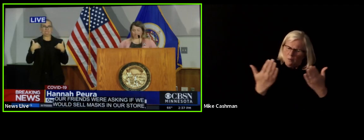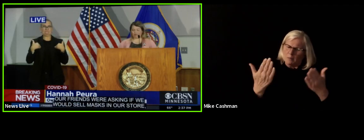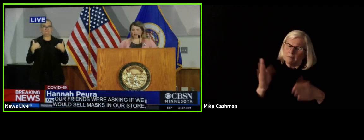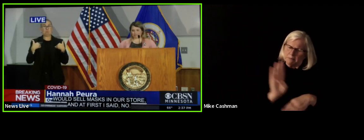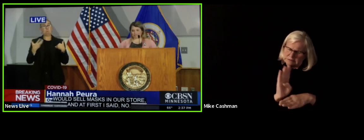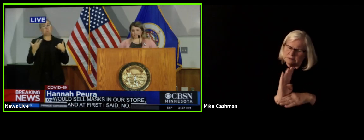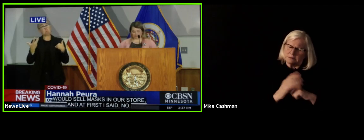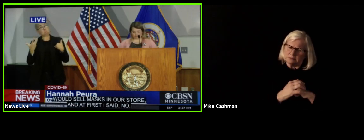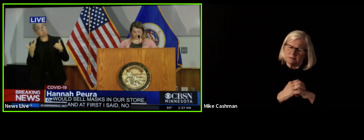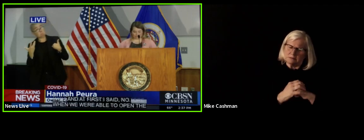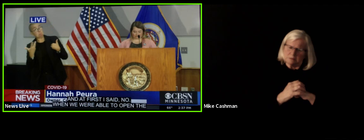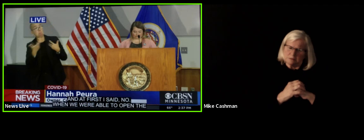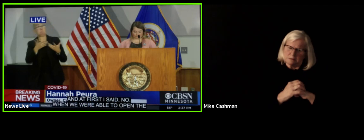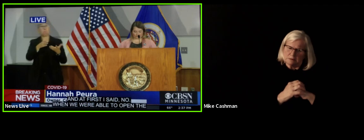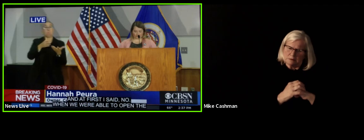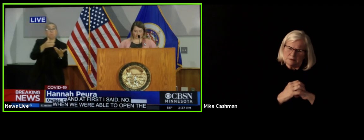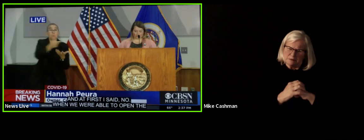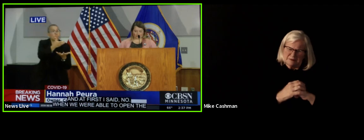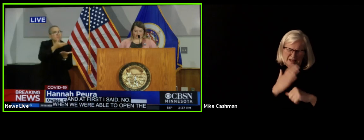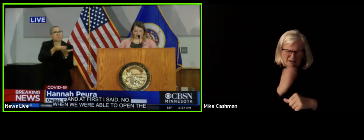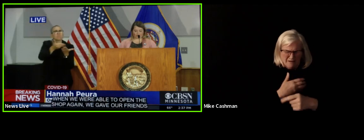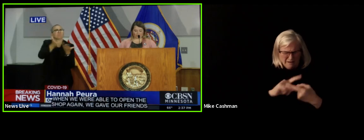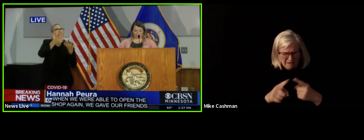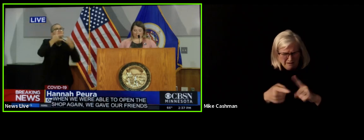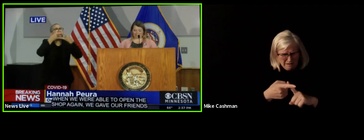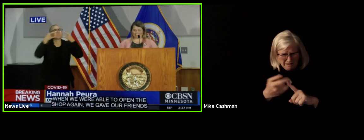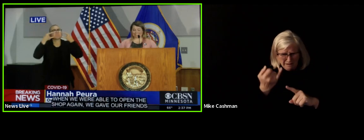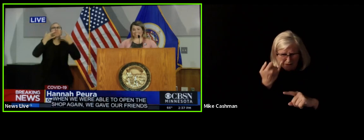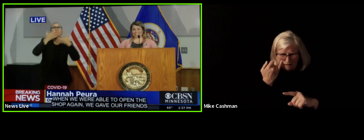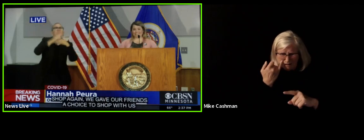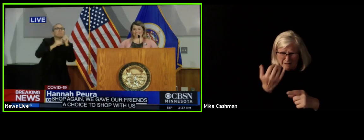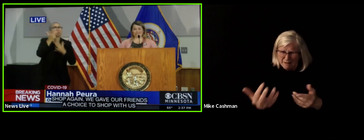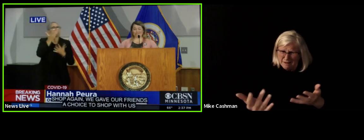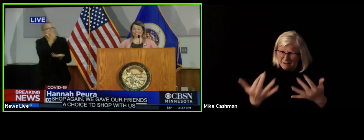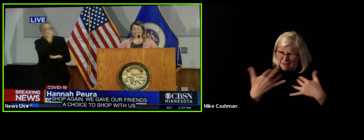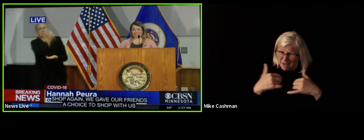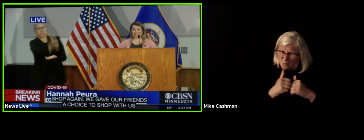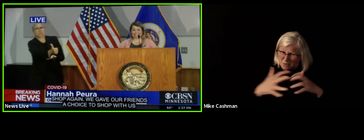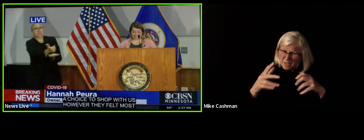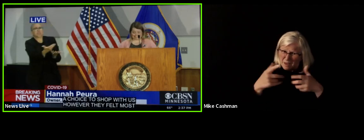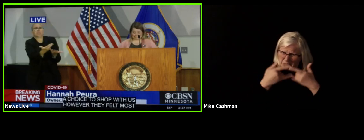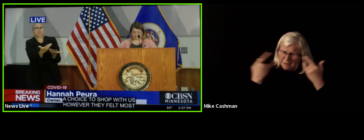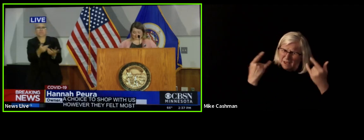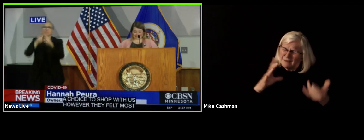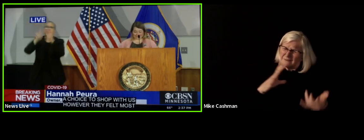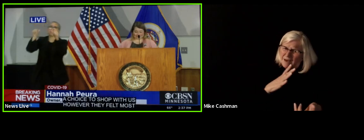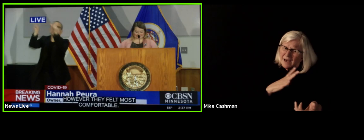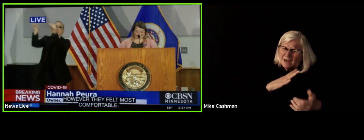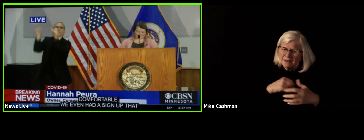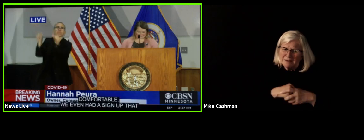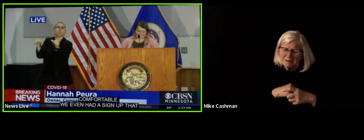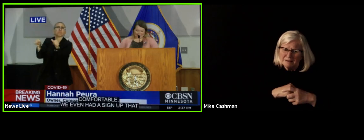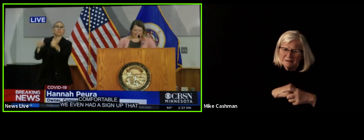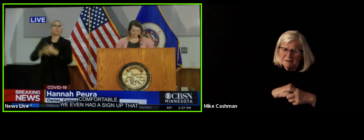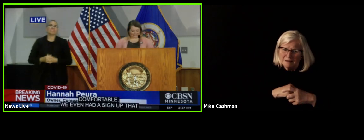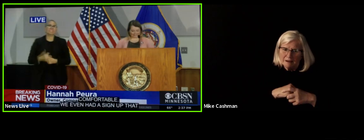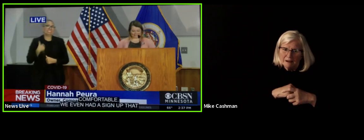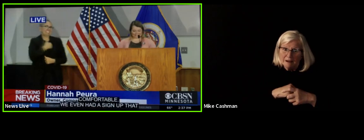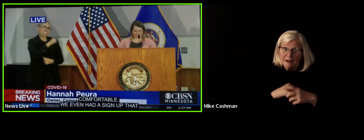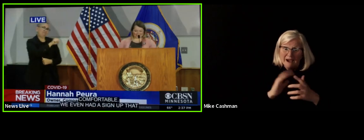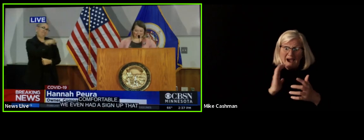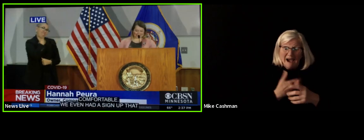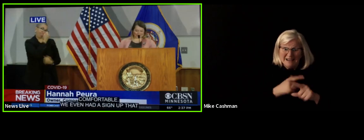us however they felt most comfortable. We even had a sign up that said, "We get it. Things are weird." And